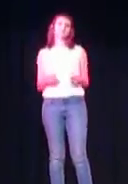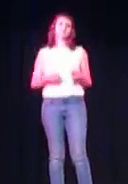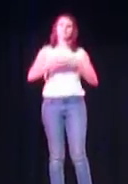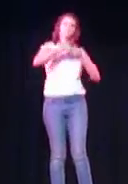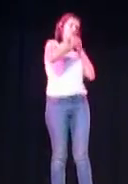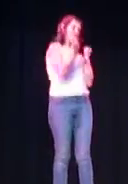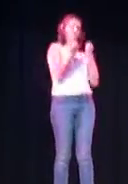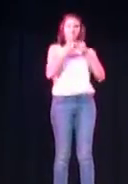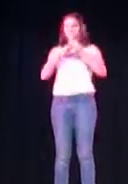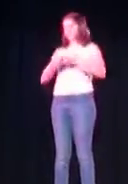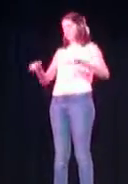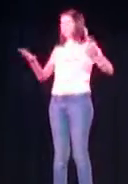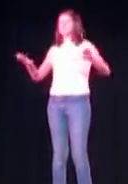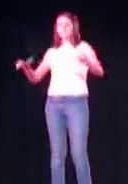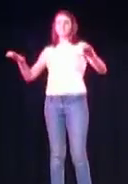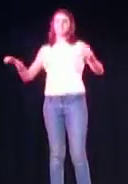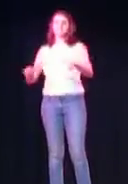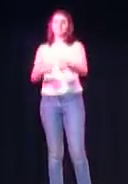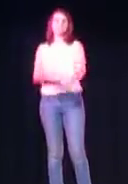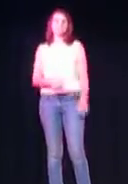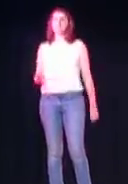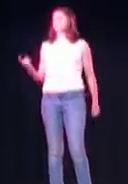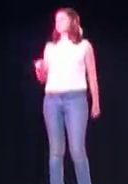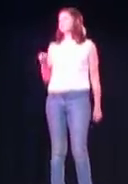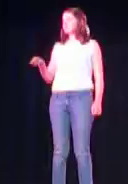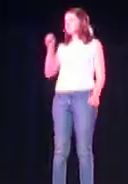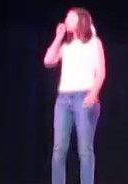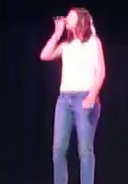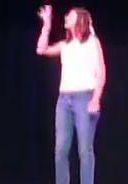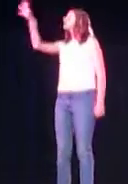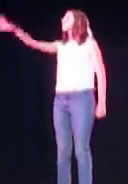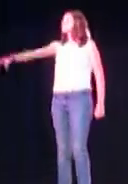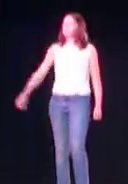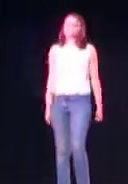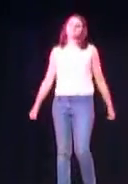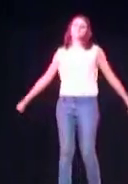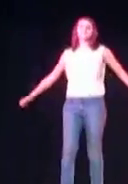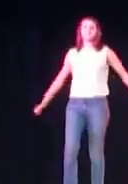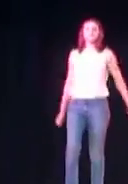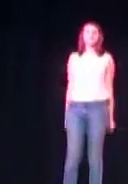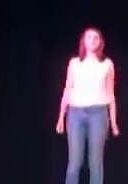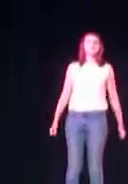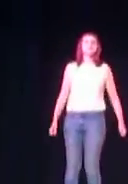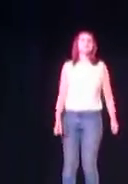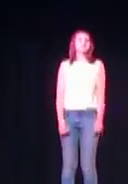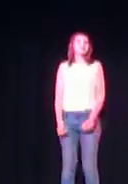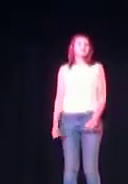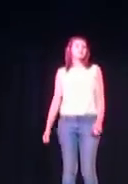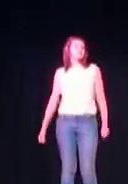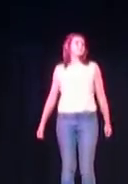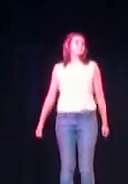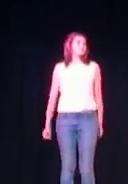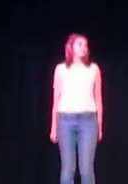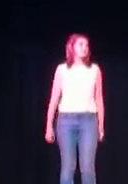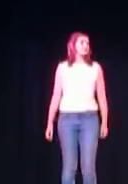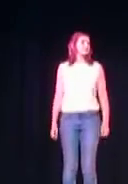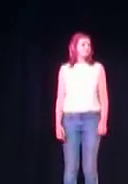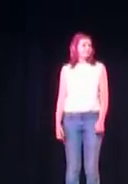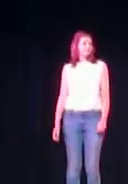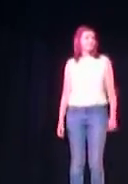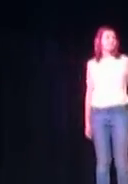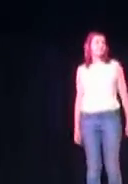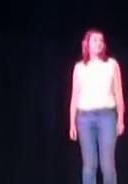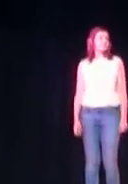wasting Crumbling like pastry, pastry The world seems to be like a free toss